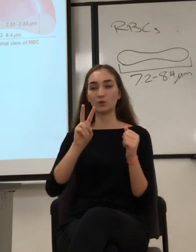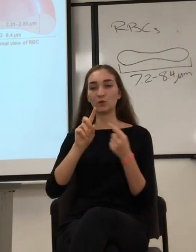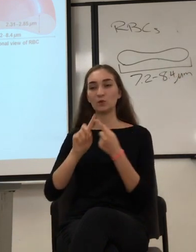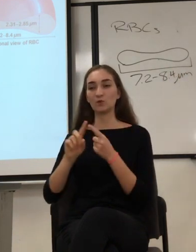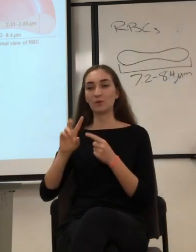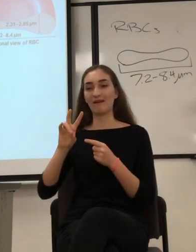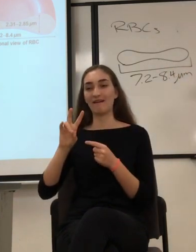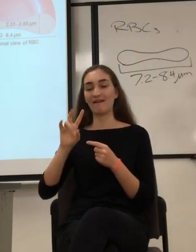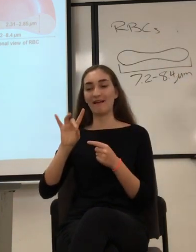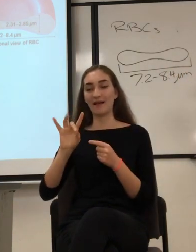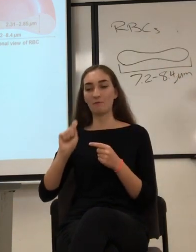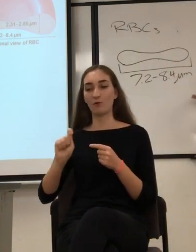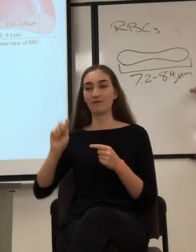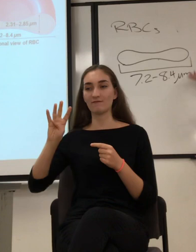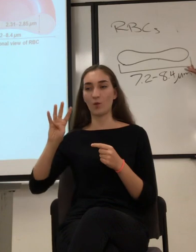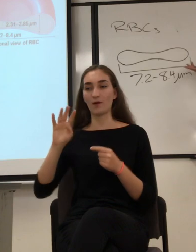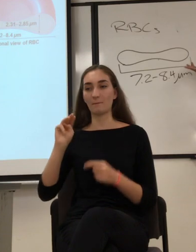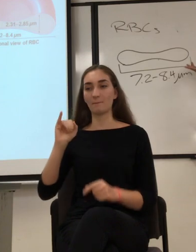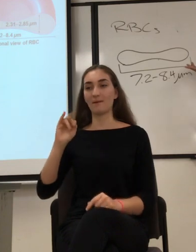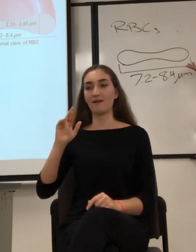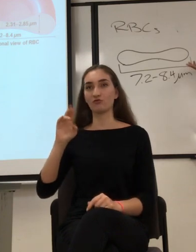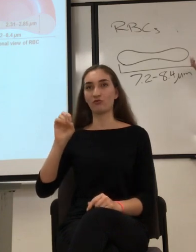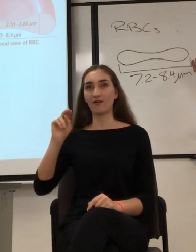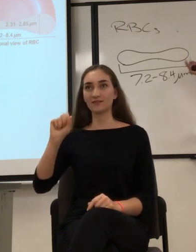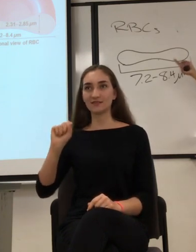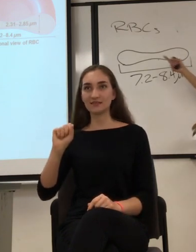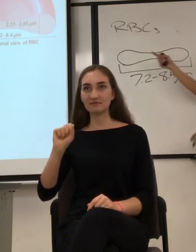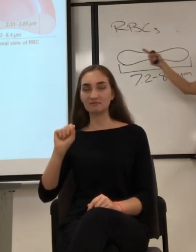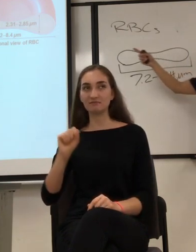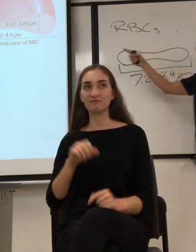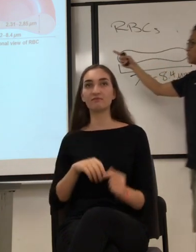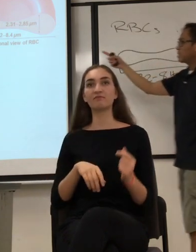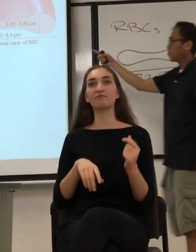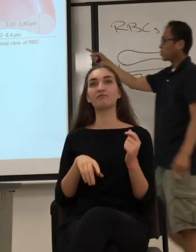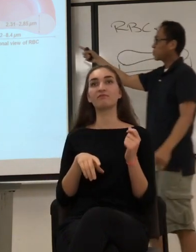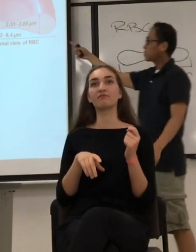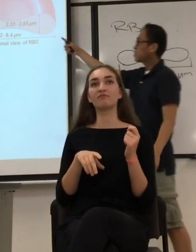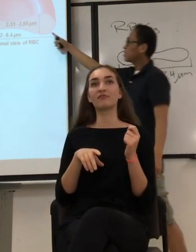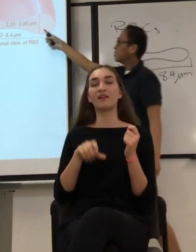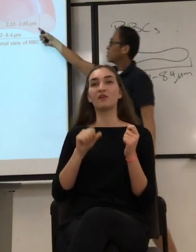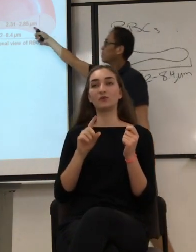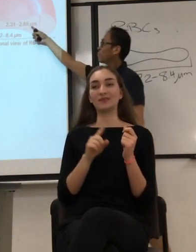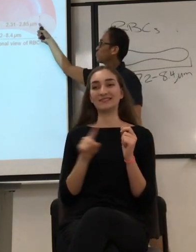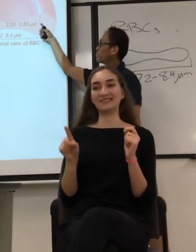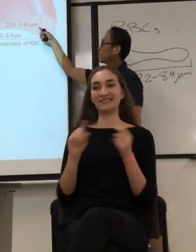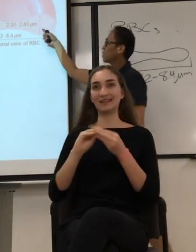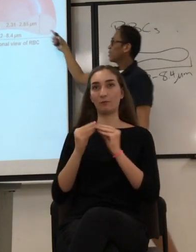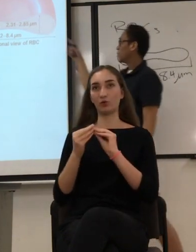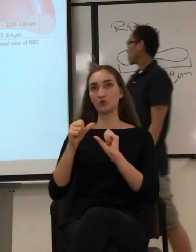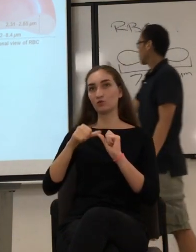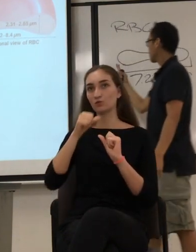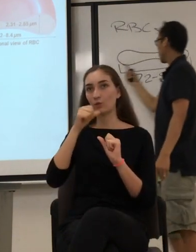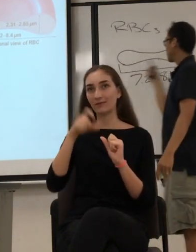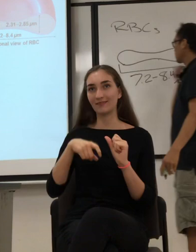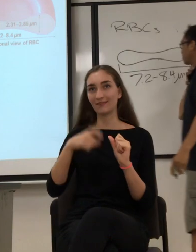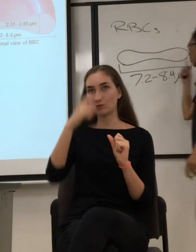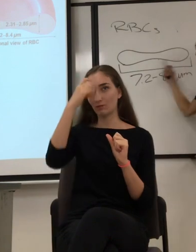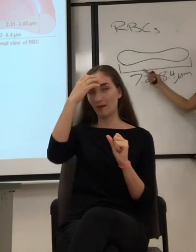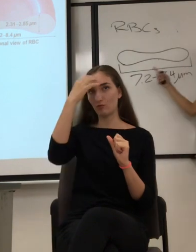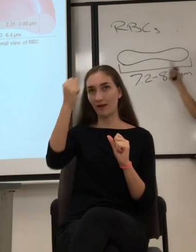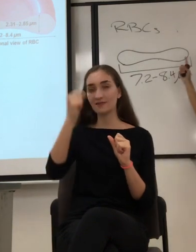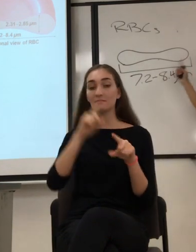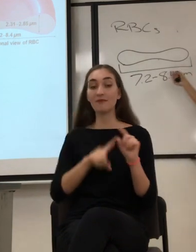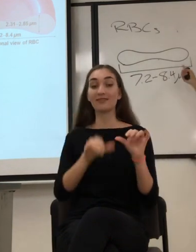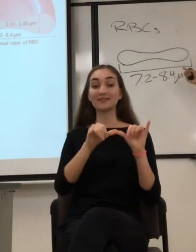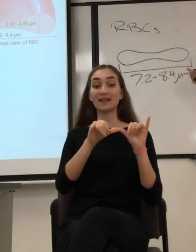Okay. And the reason why the size is important, you don't really have to memorize these numbers. But the size is